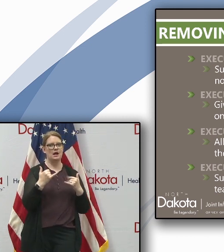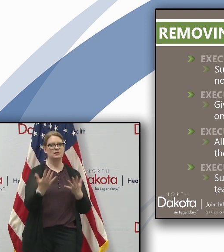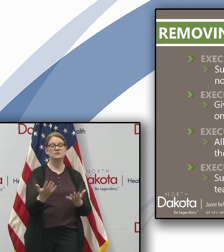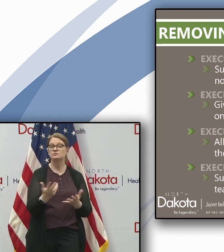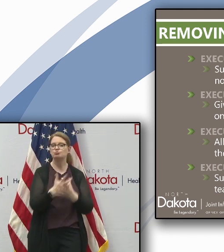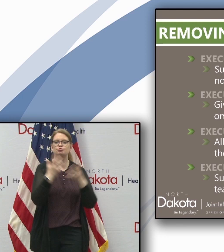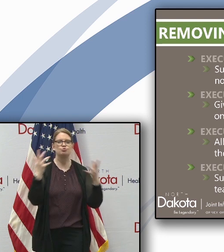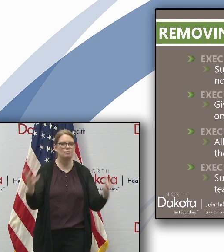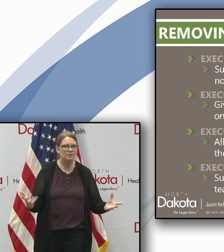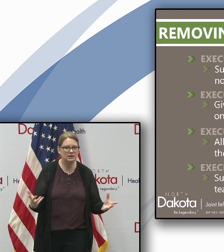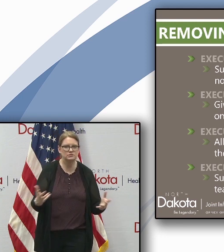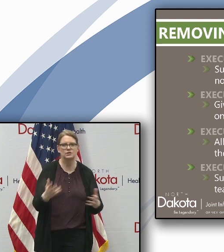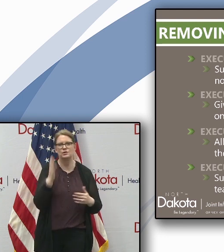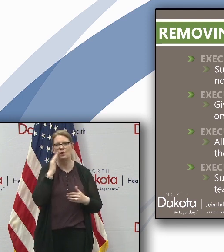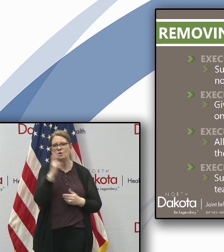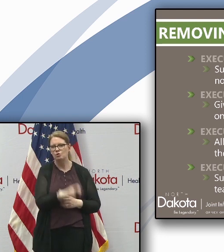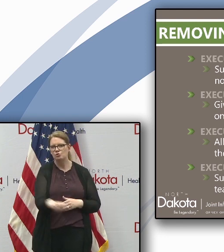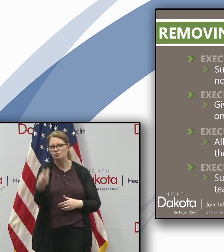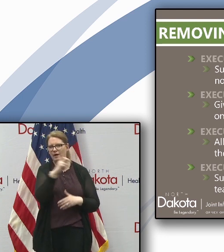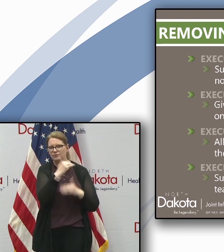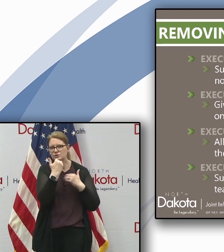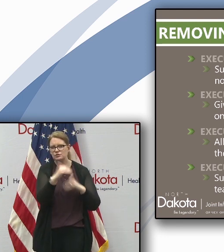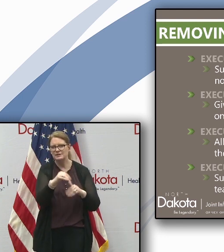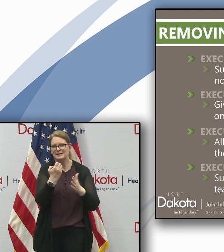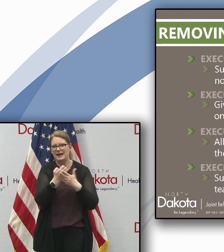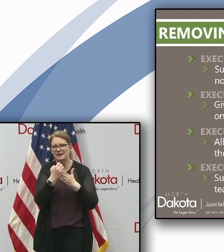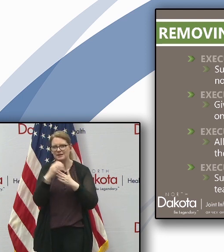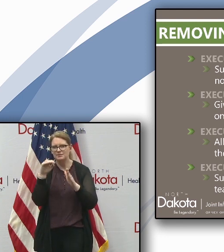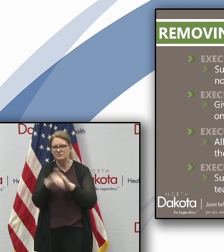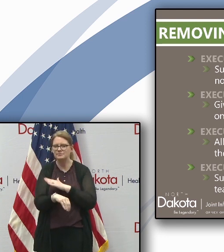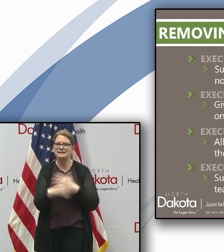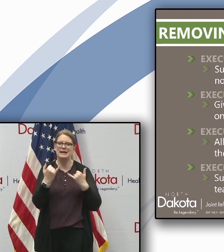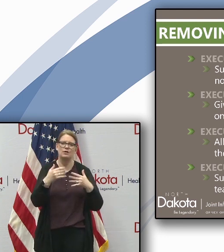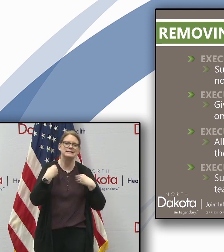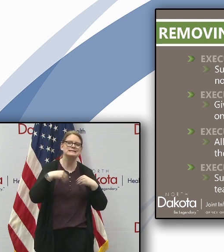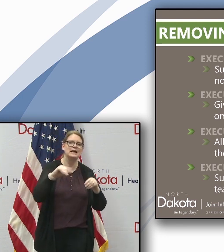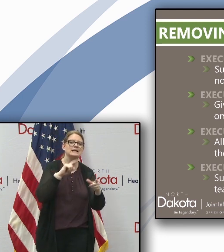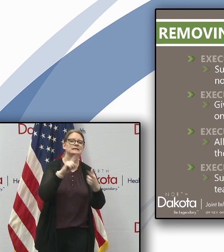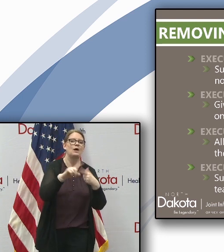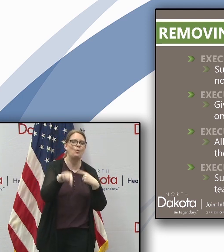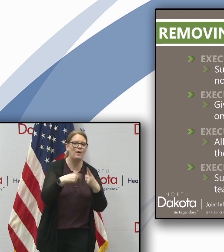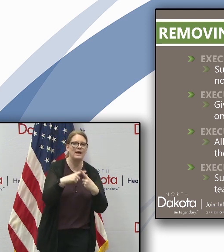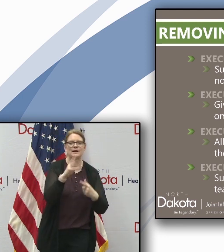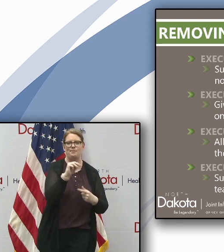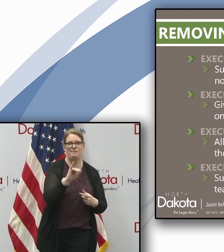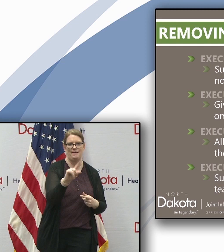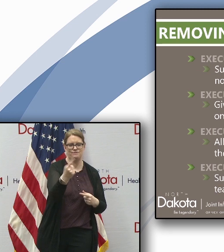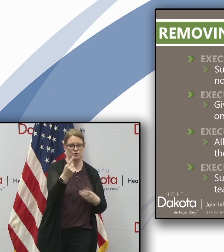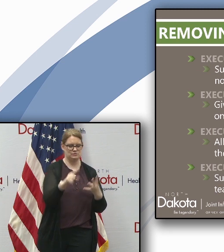due to the travel restrictions and economic downturn. And then lastly,